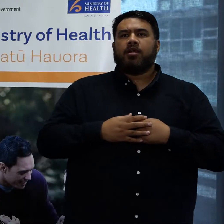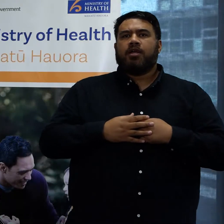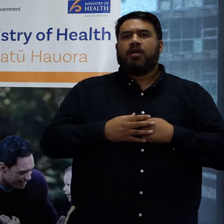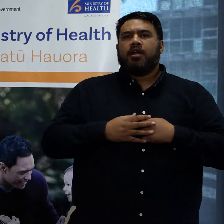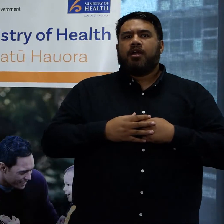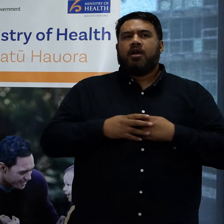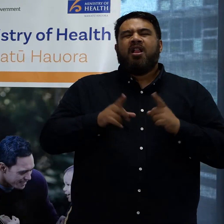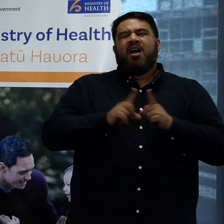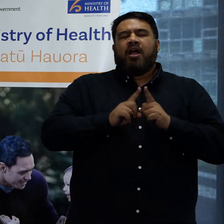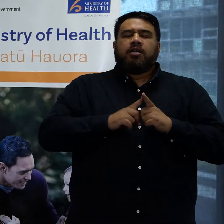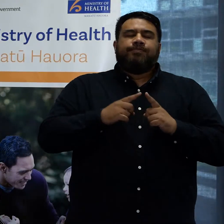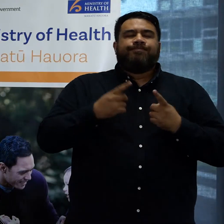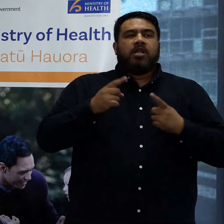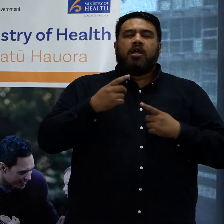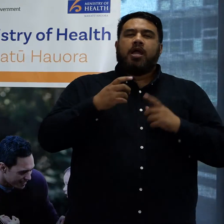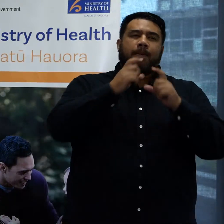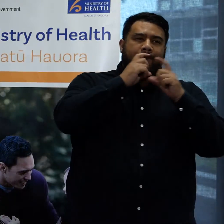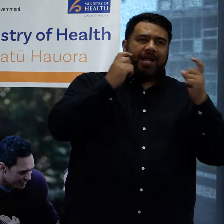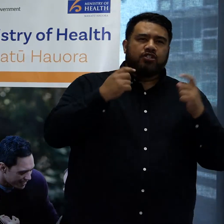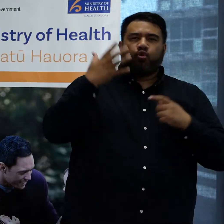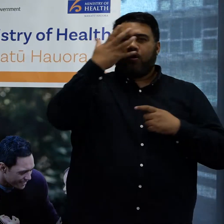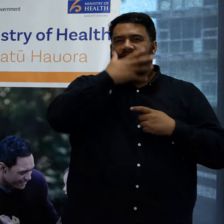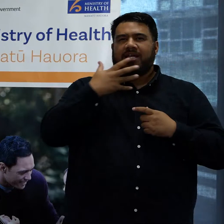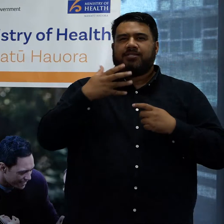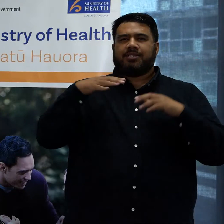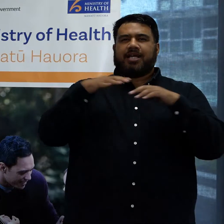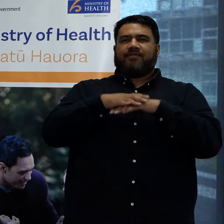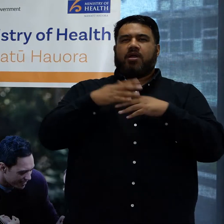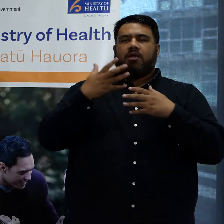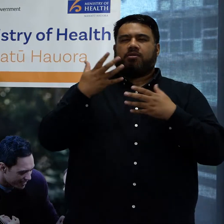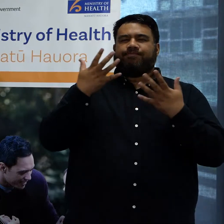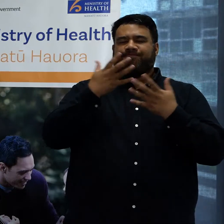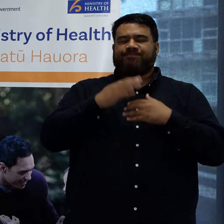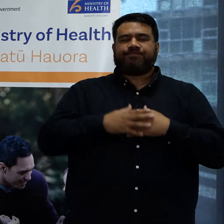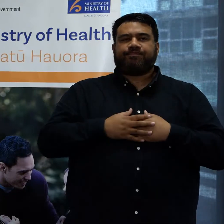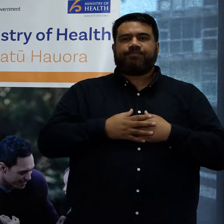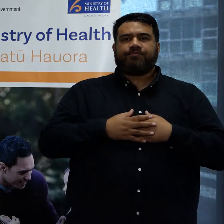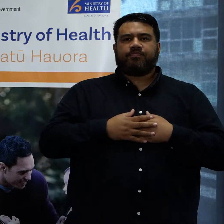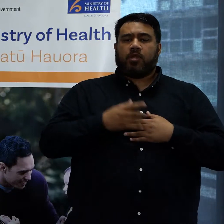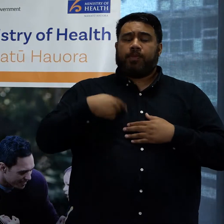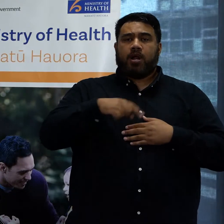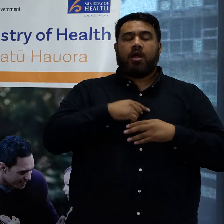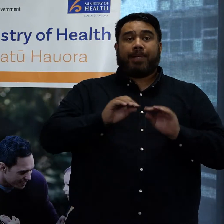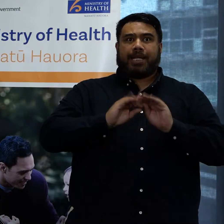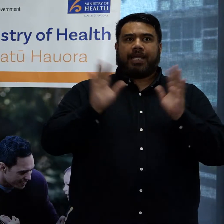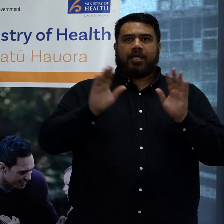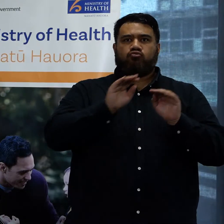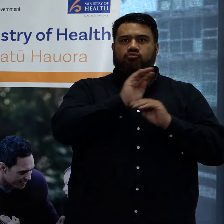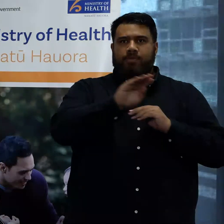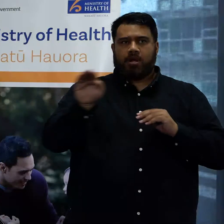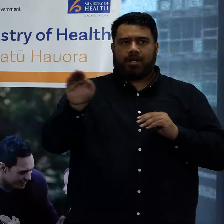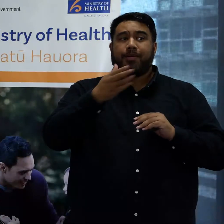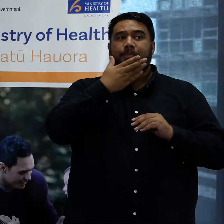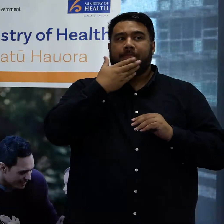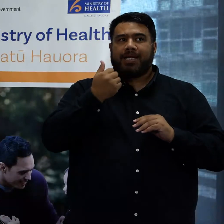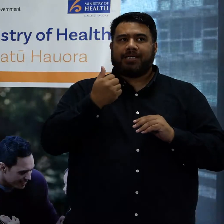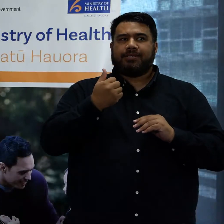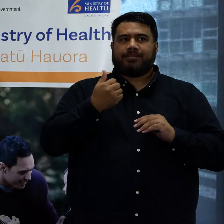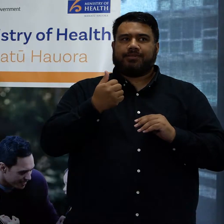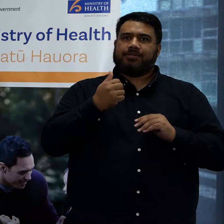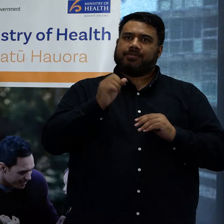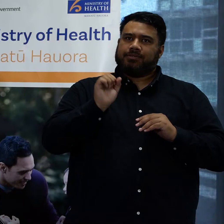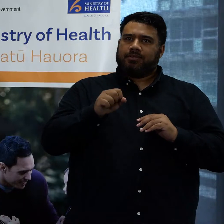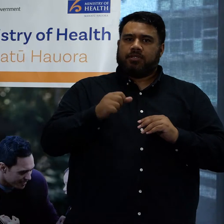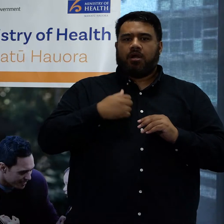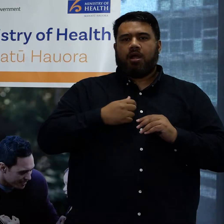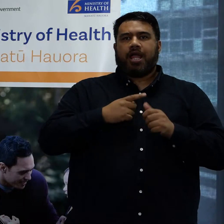face coverings, while not using public transport and flights. I'm providing a really clear reminder to people now that that's still my strong